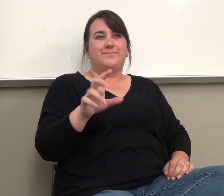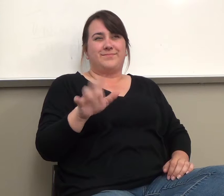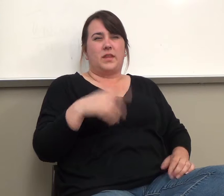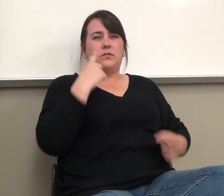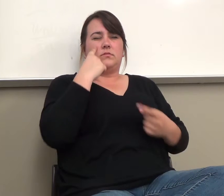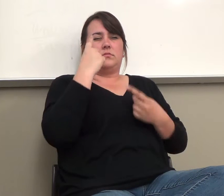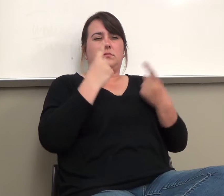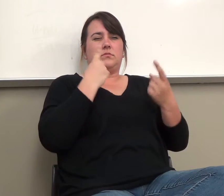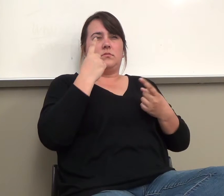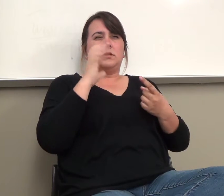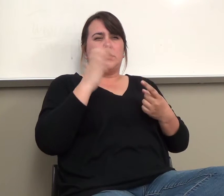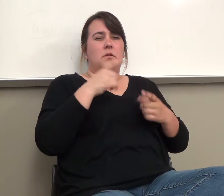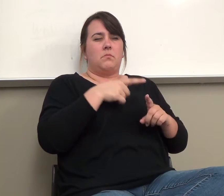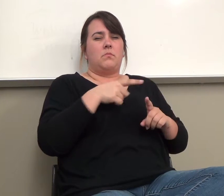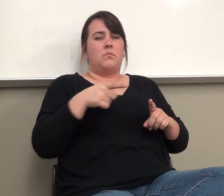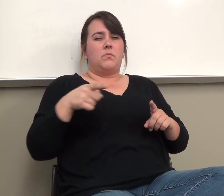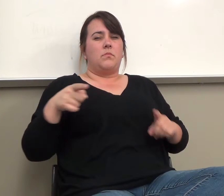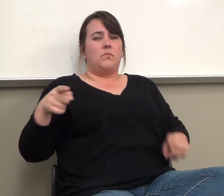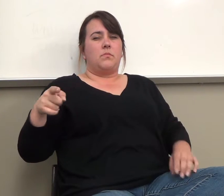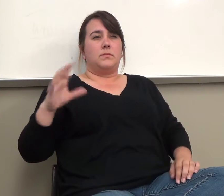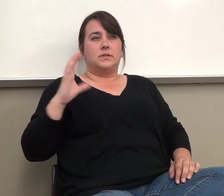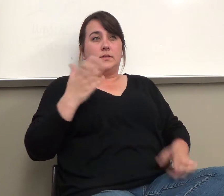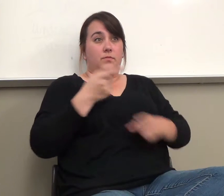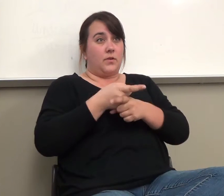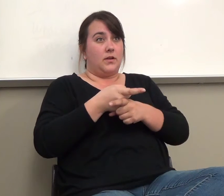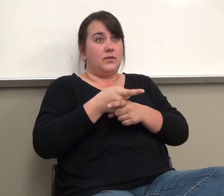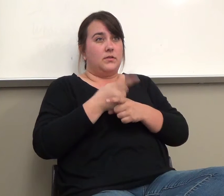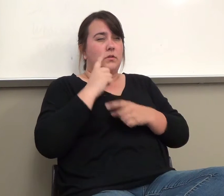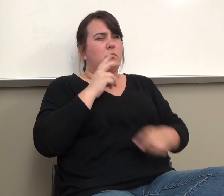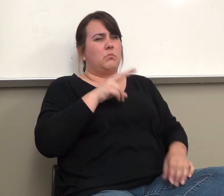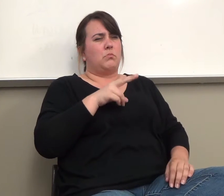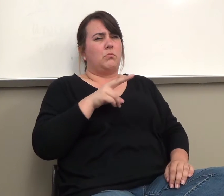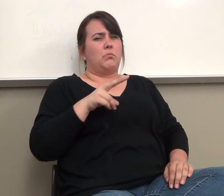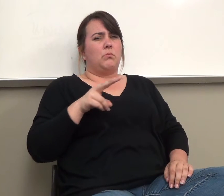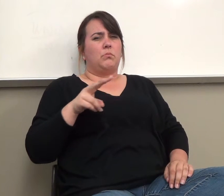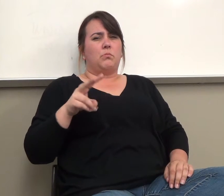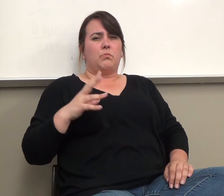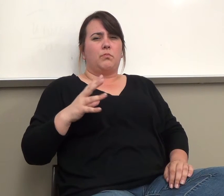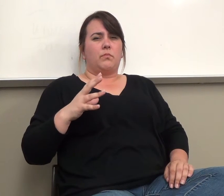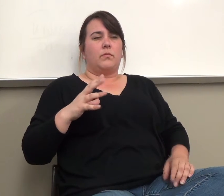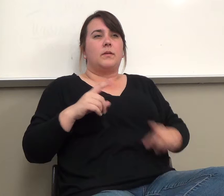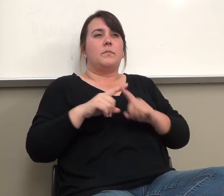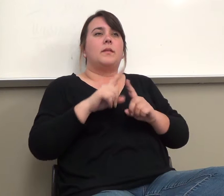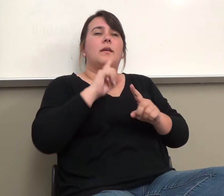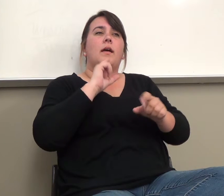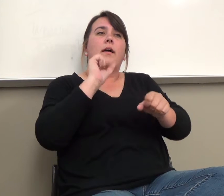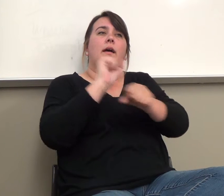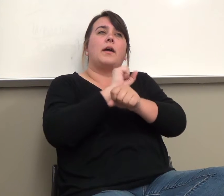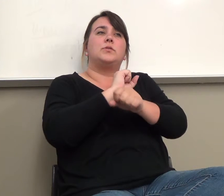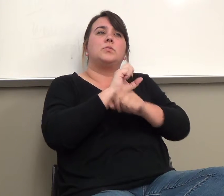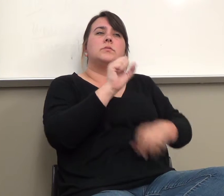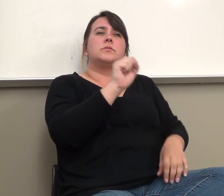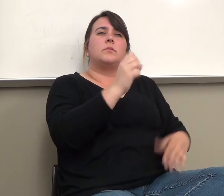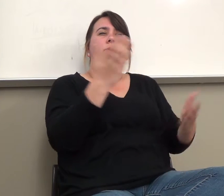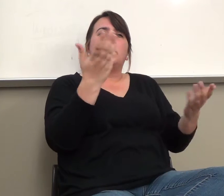It looks like it does, right? But what's the actual subject of this